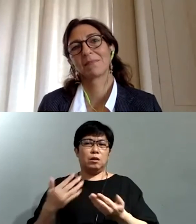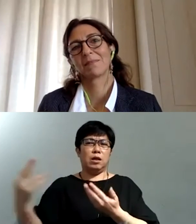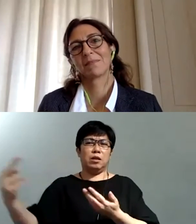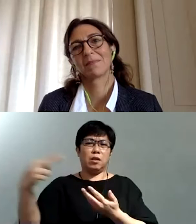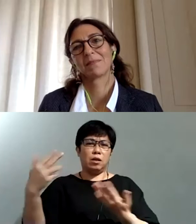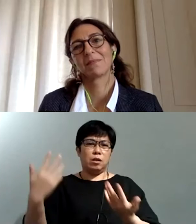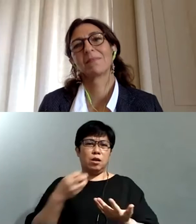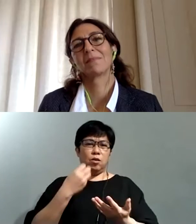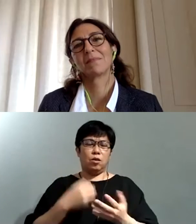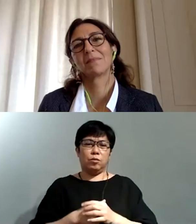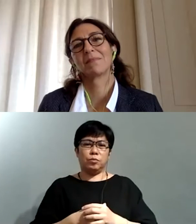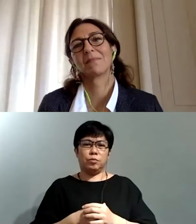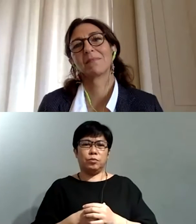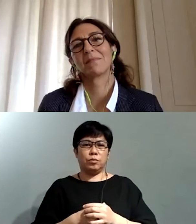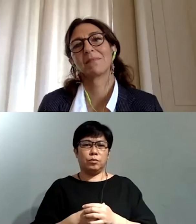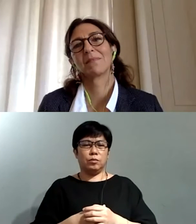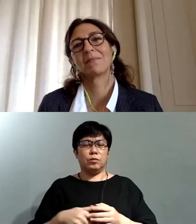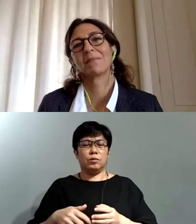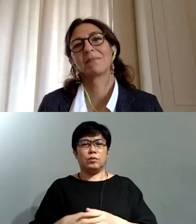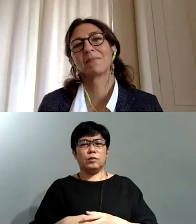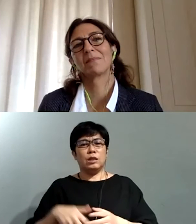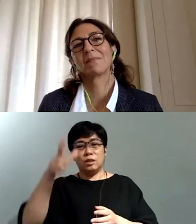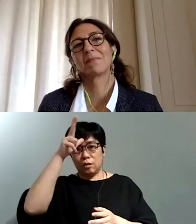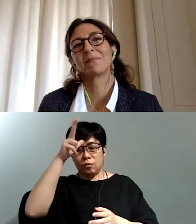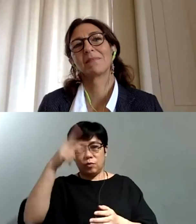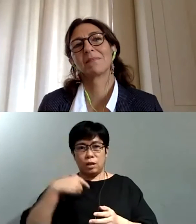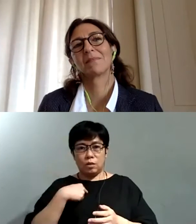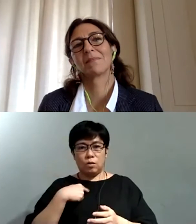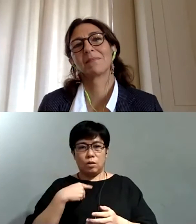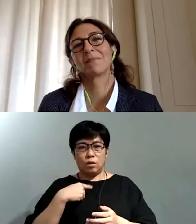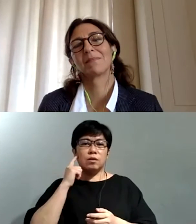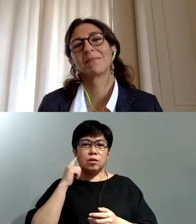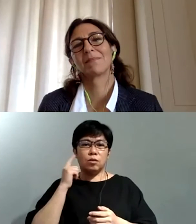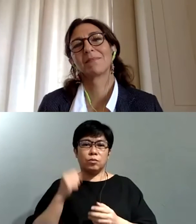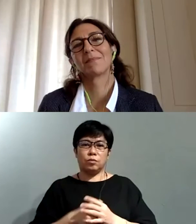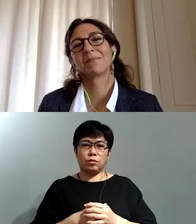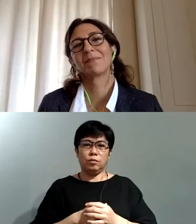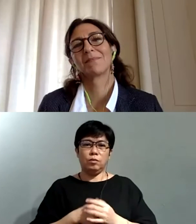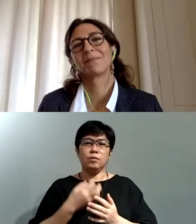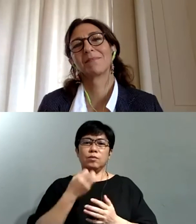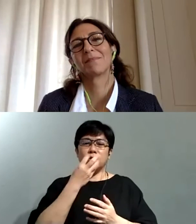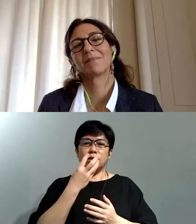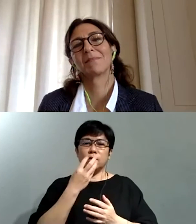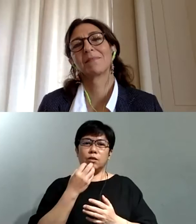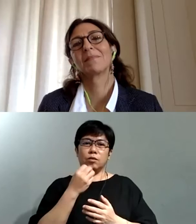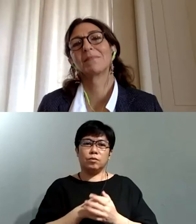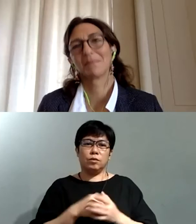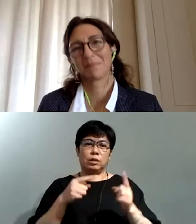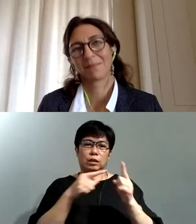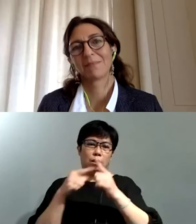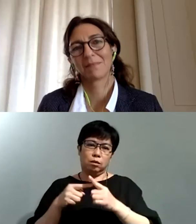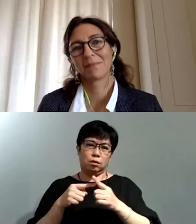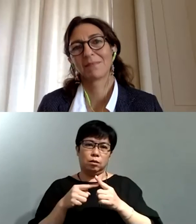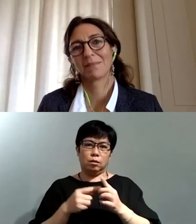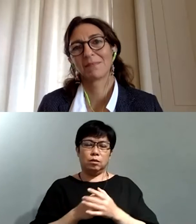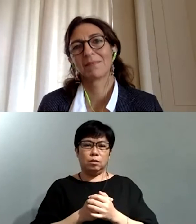the government to know how people and how citizens in Hong Kong are willing and perceiving or